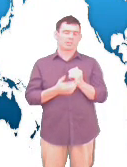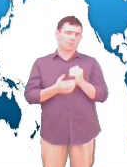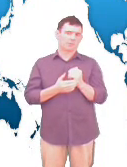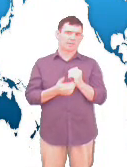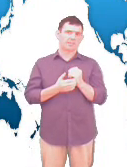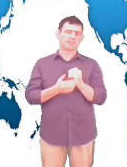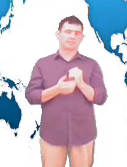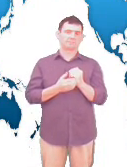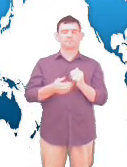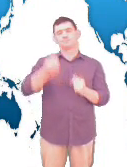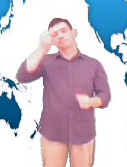I'm okay now.